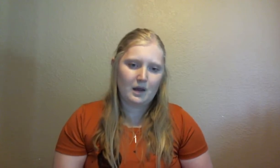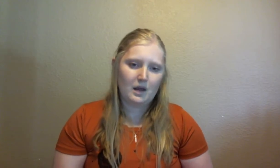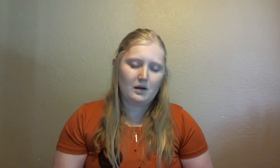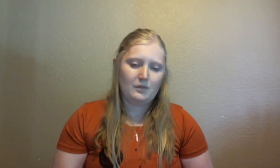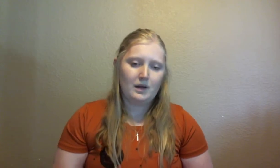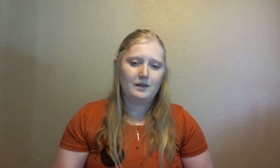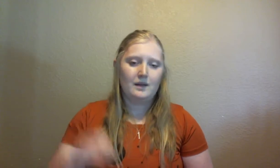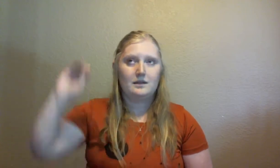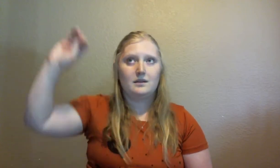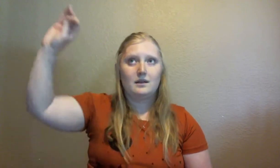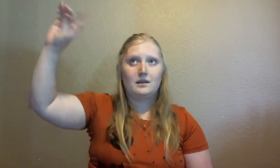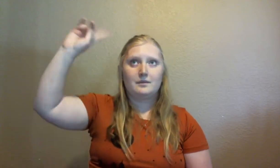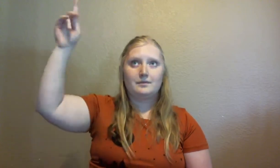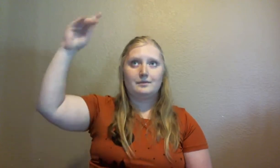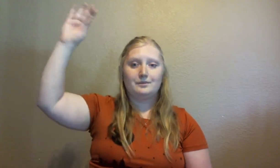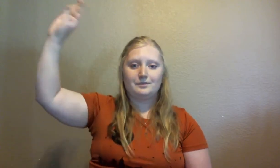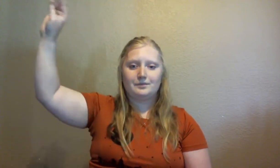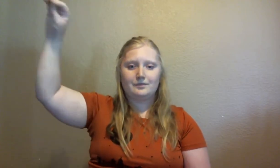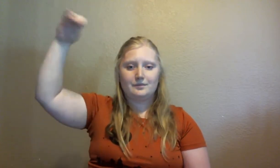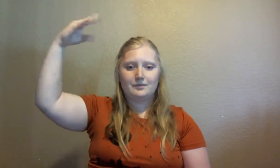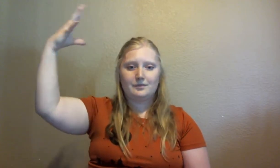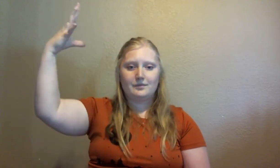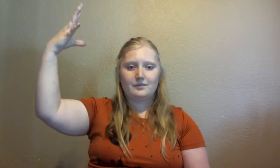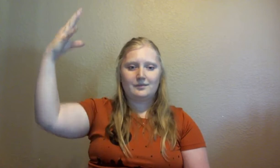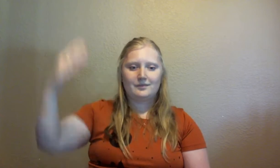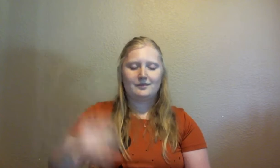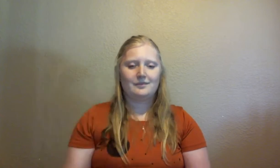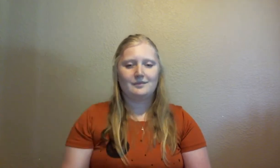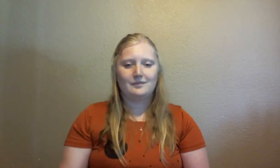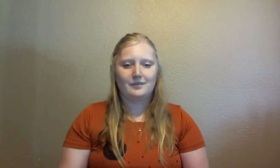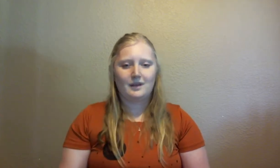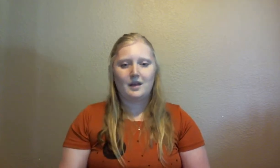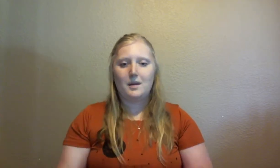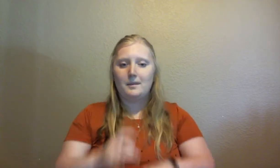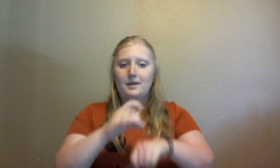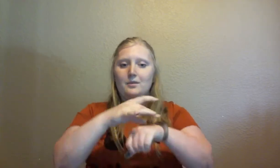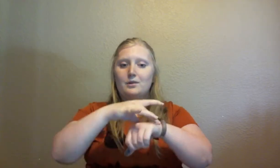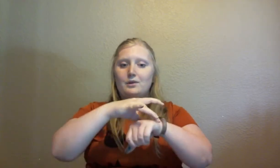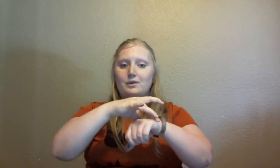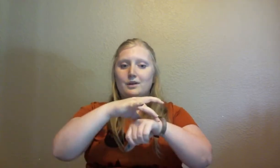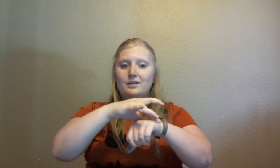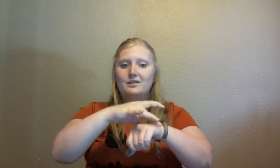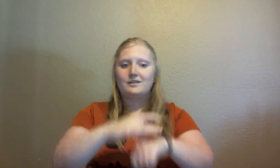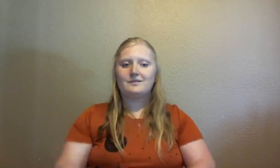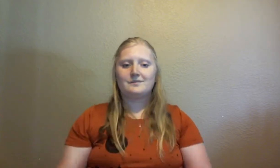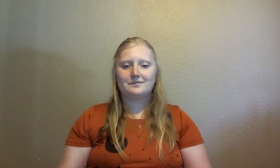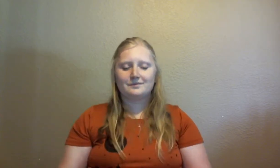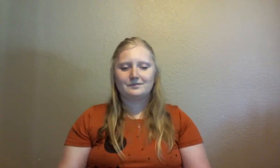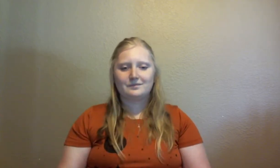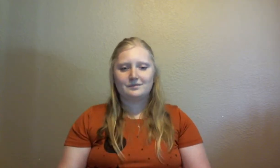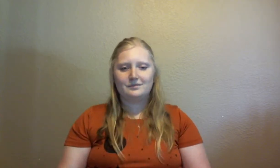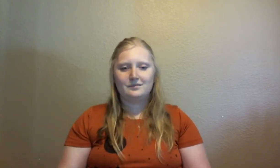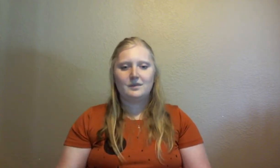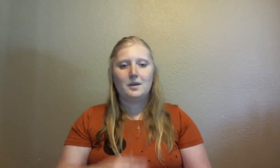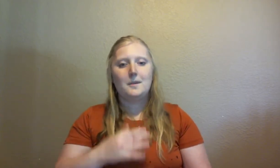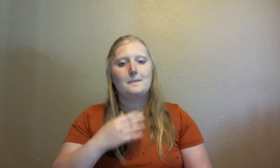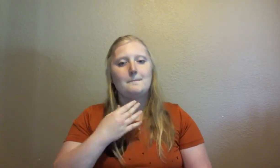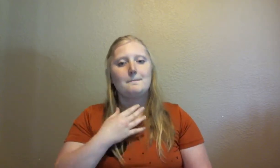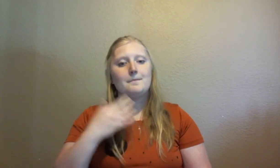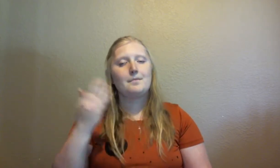And around that sun orbits our blue earth, blue from the water